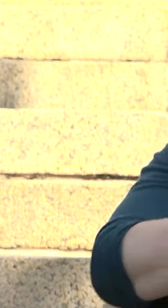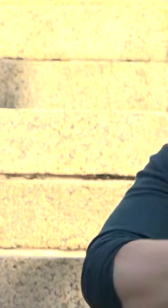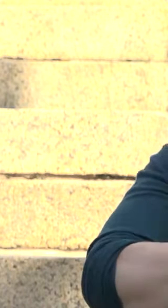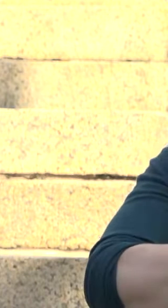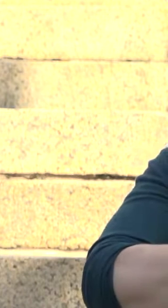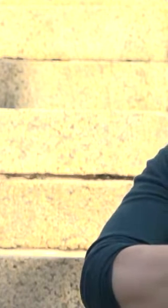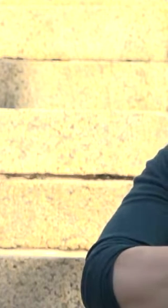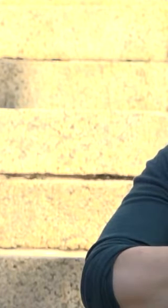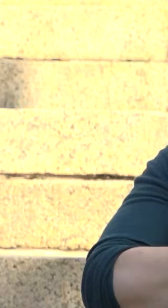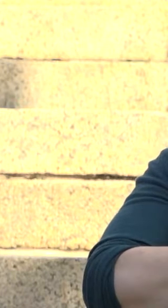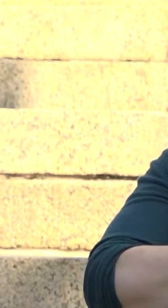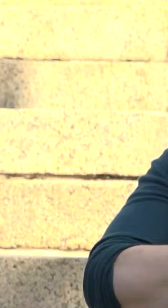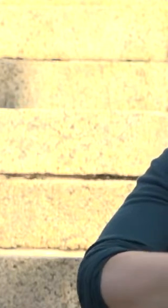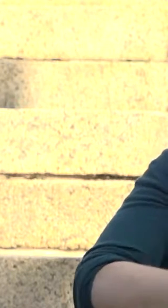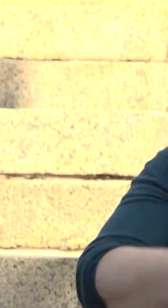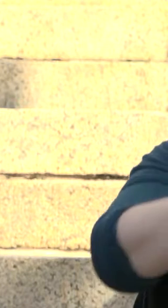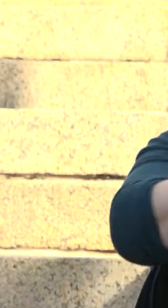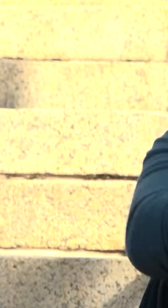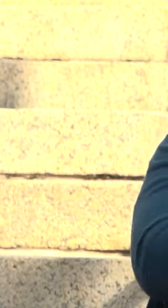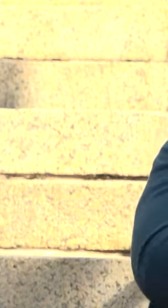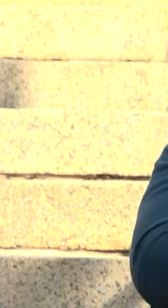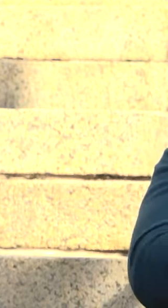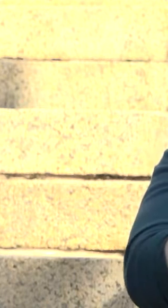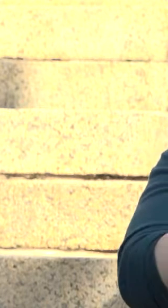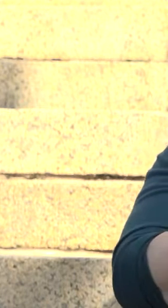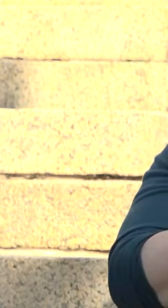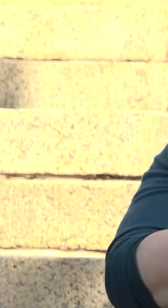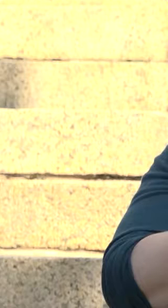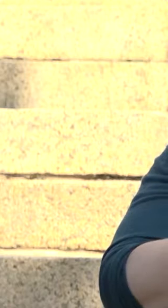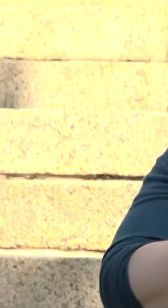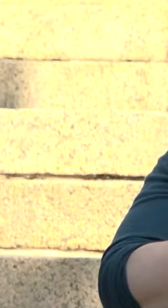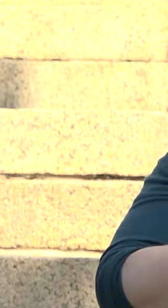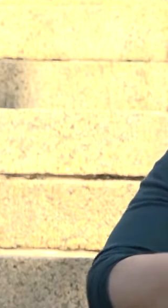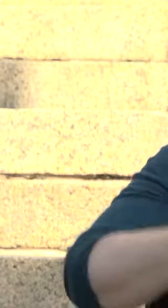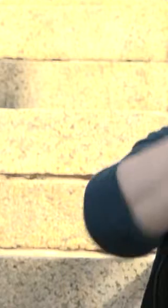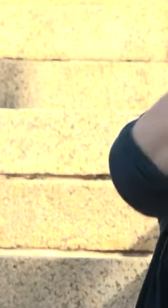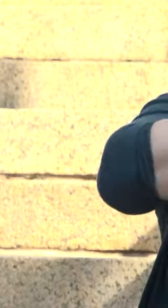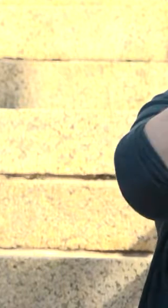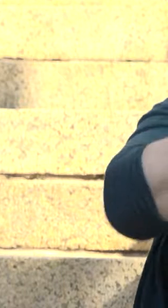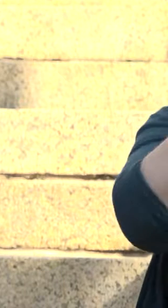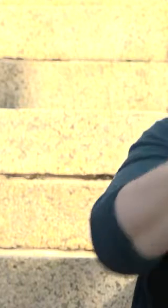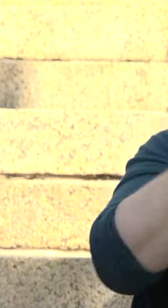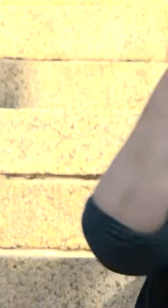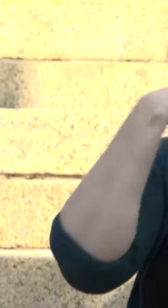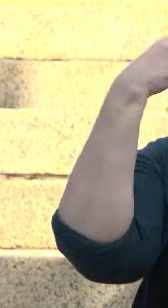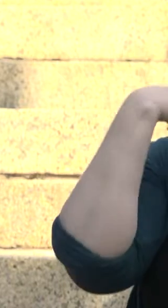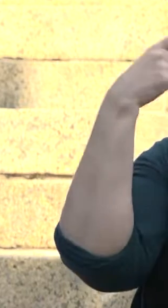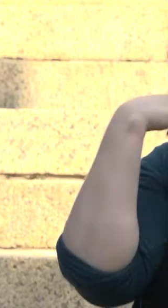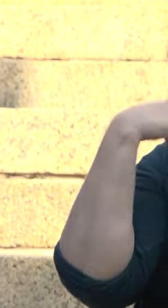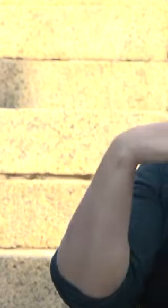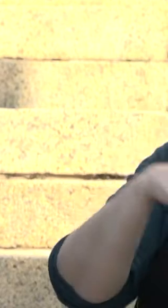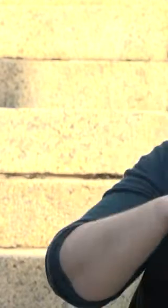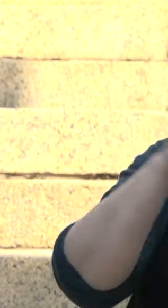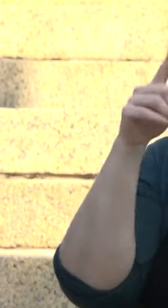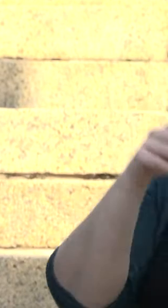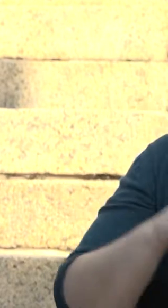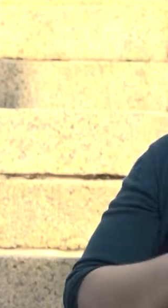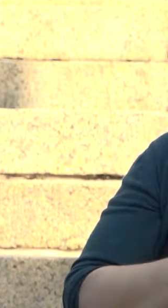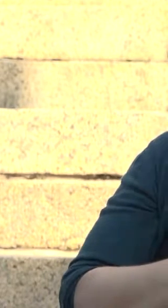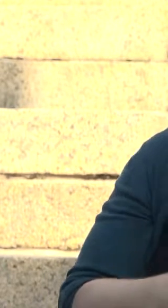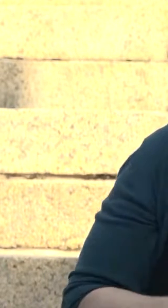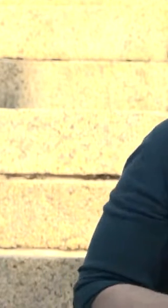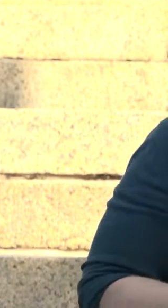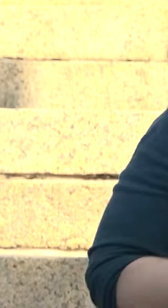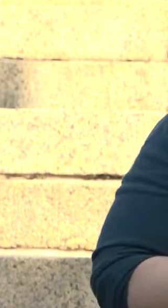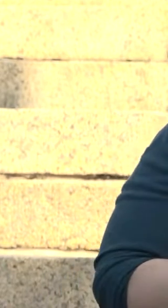And my friend, my roommate, called me, and he was screaming on the phone and crying, and I couldn't even make out who he was.